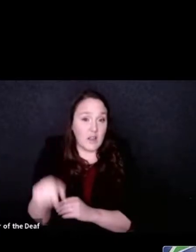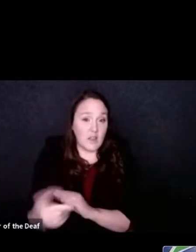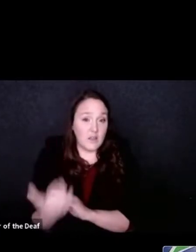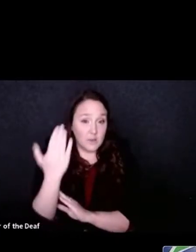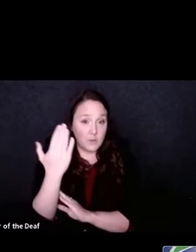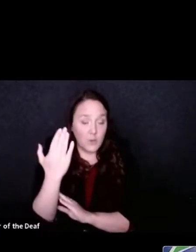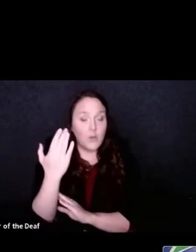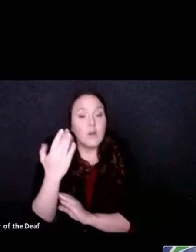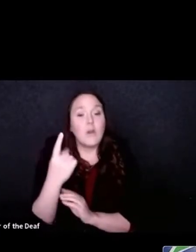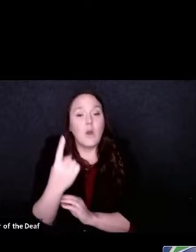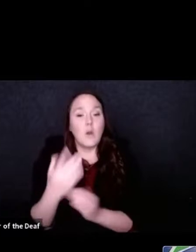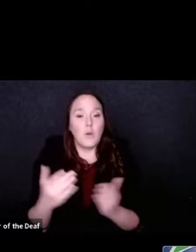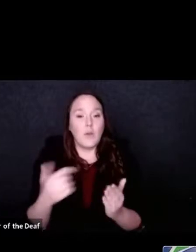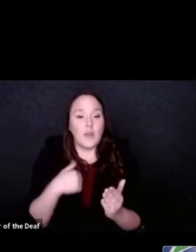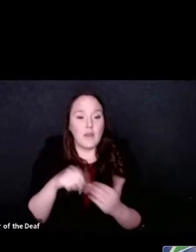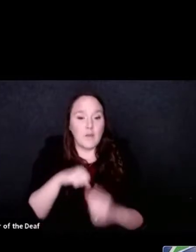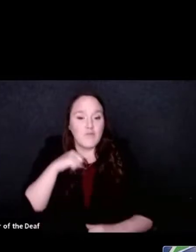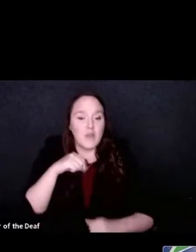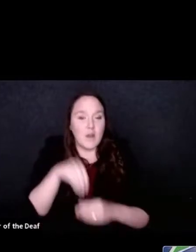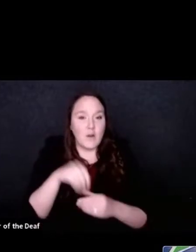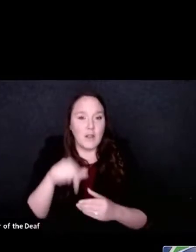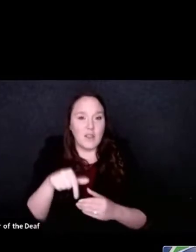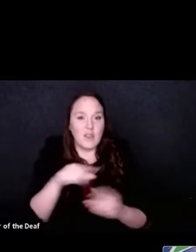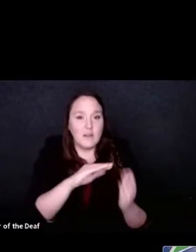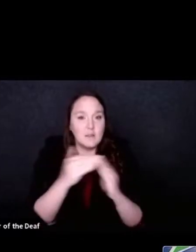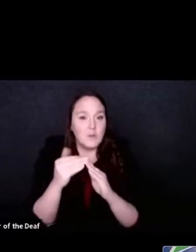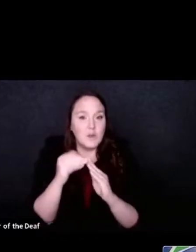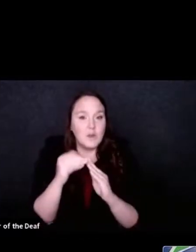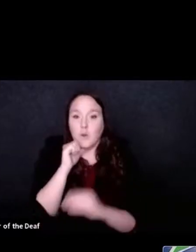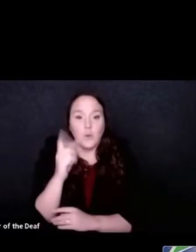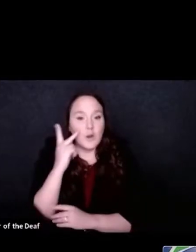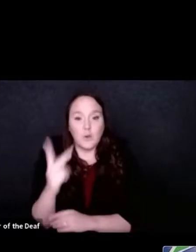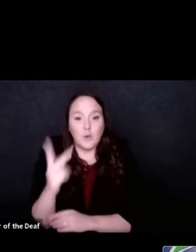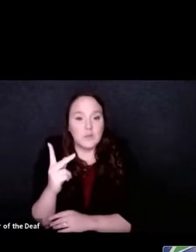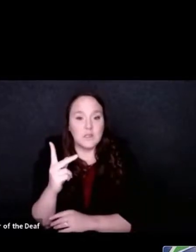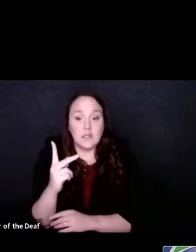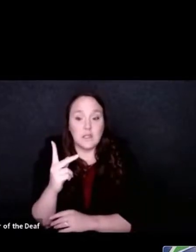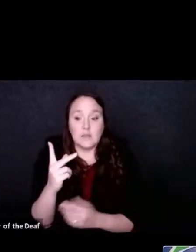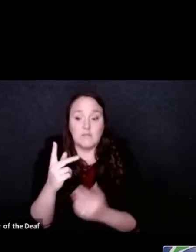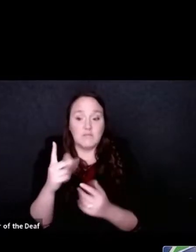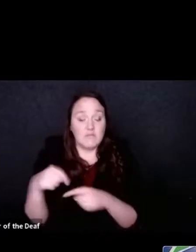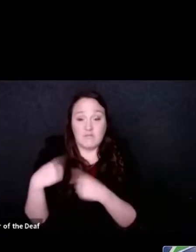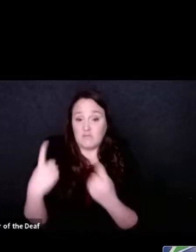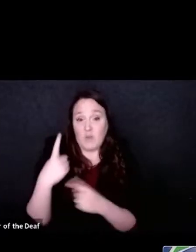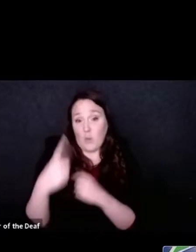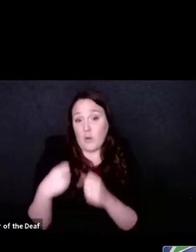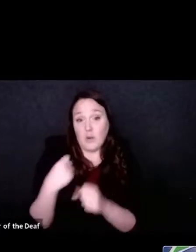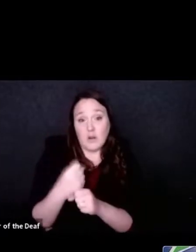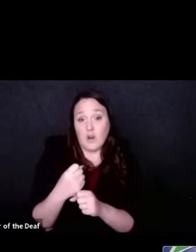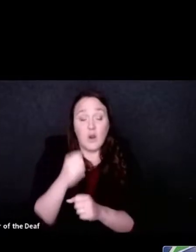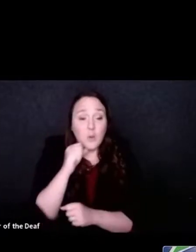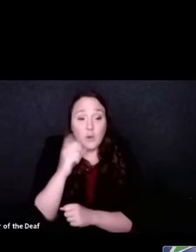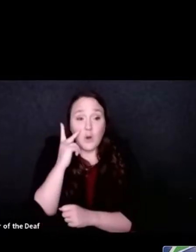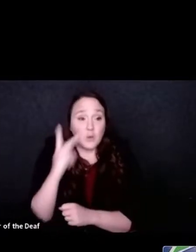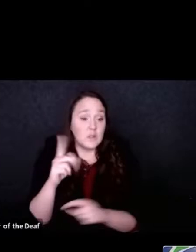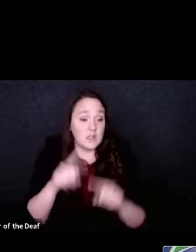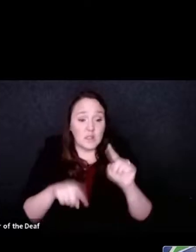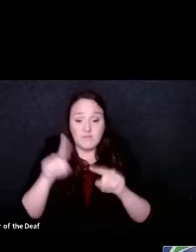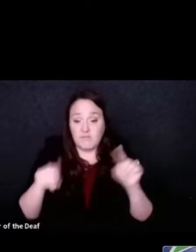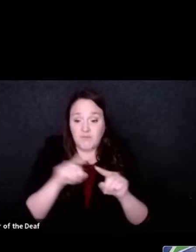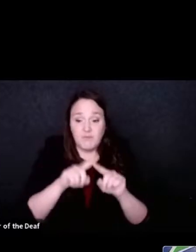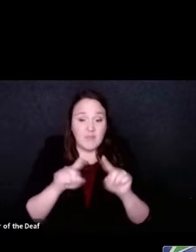things that I'm proud about in this community is that we don't see a year later the disparities in the number of people with the disease, the number of